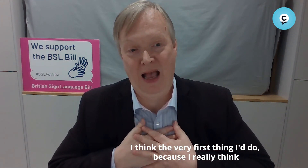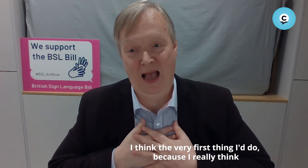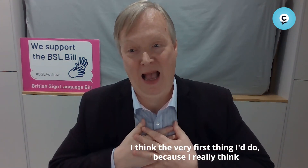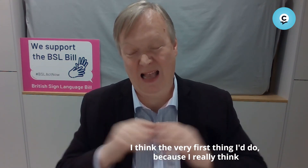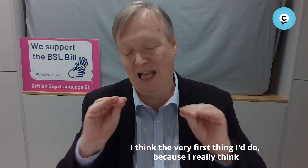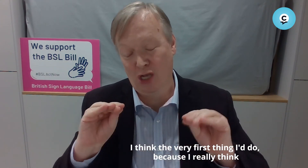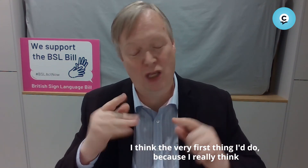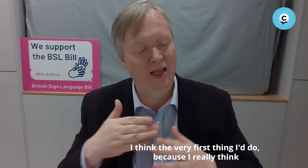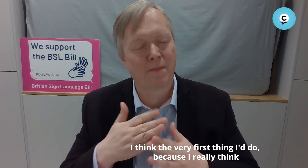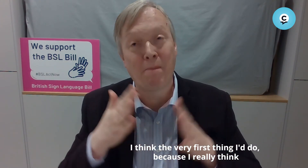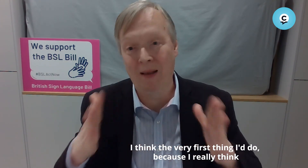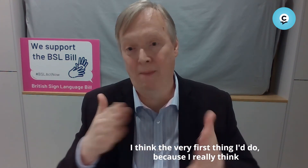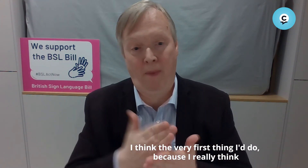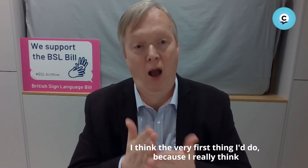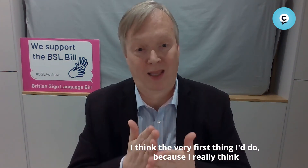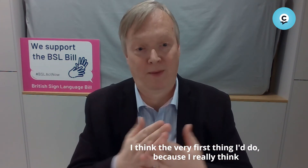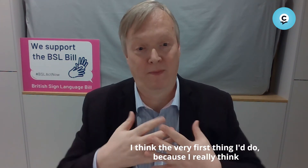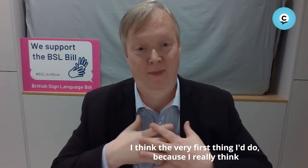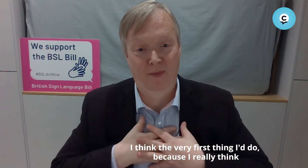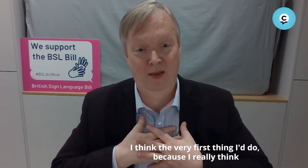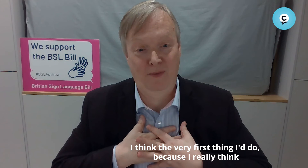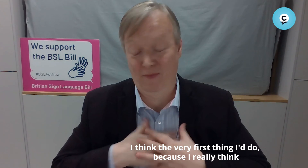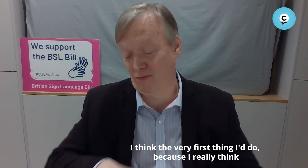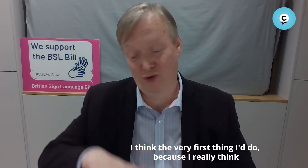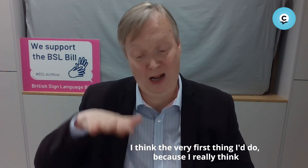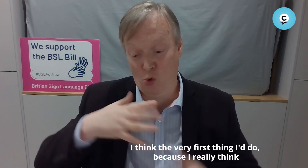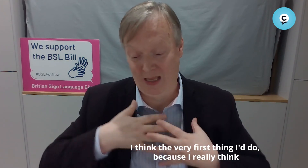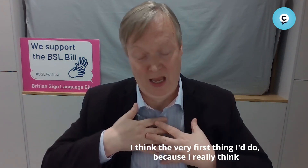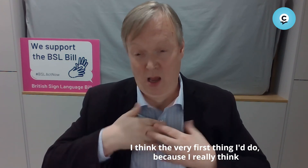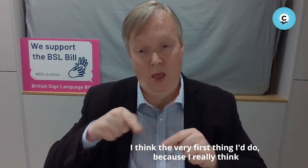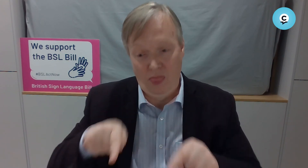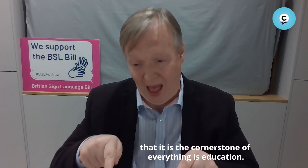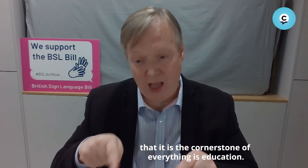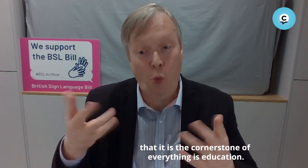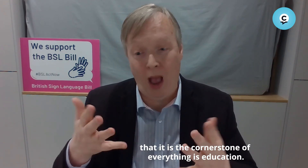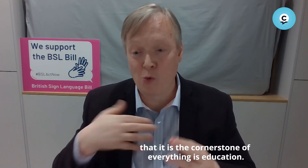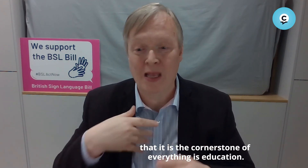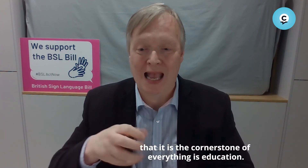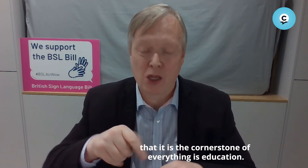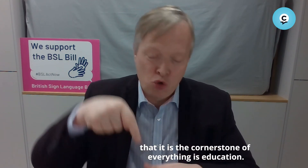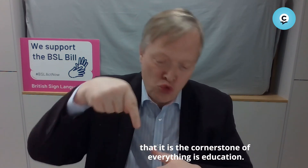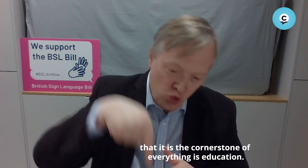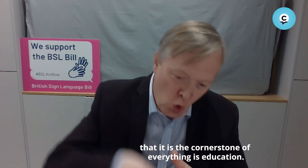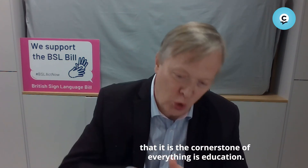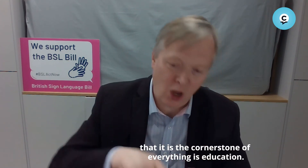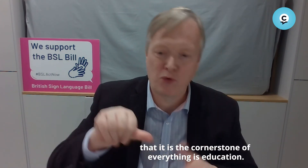Okay. I think the very first thing I'd do, because I really think that it is the cornerstone of everything,